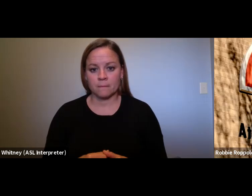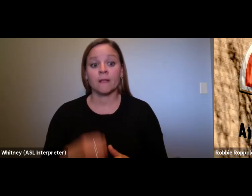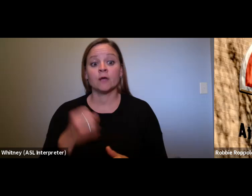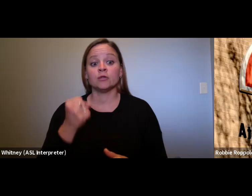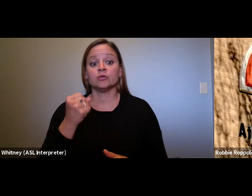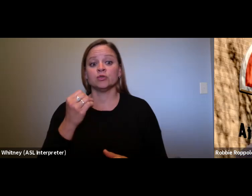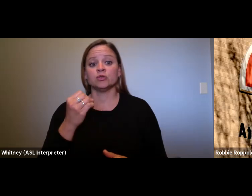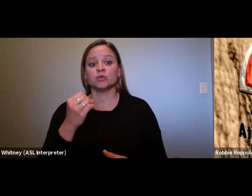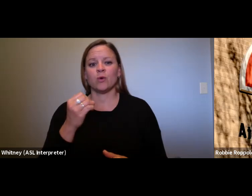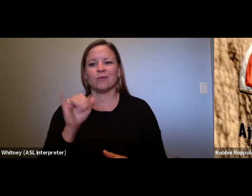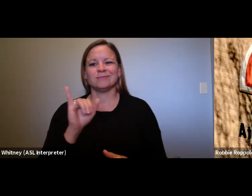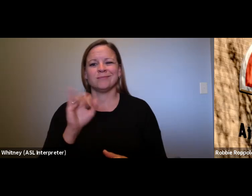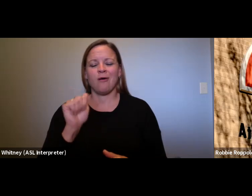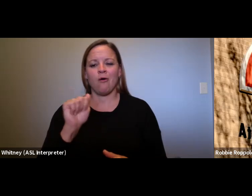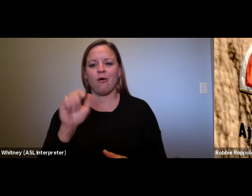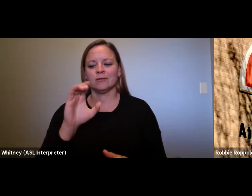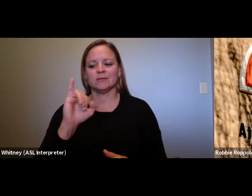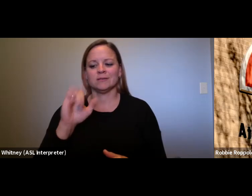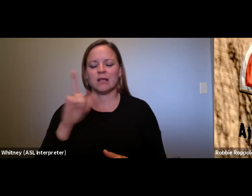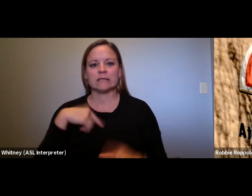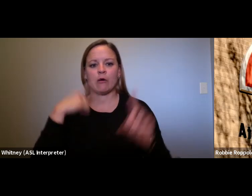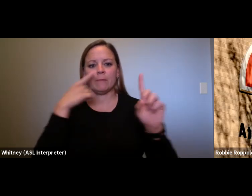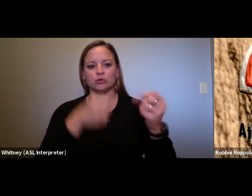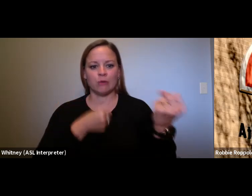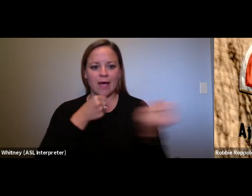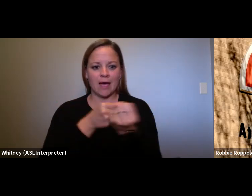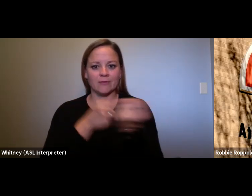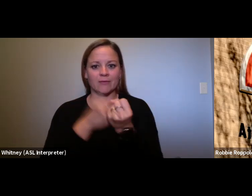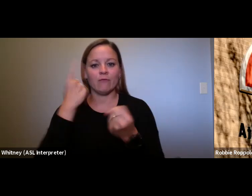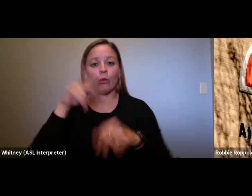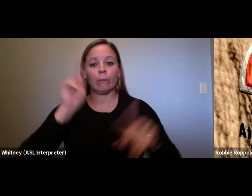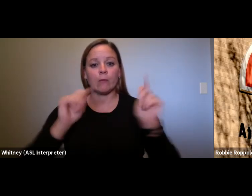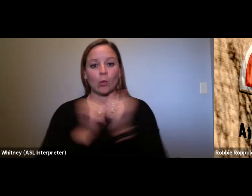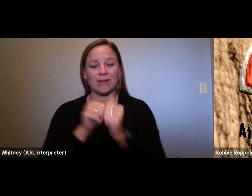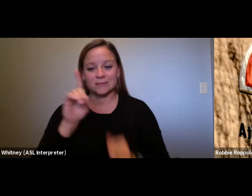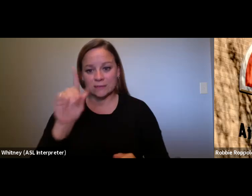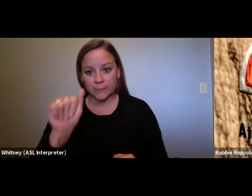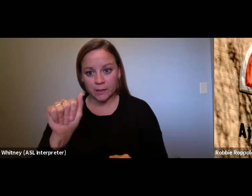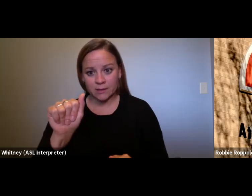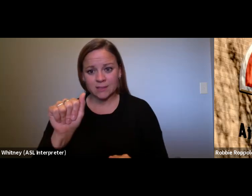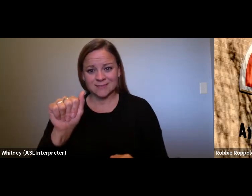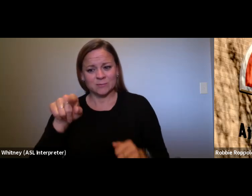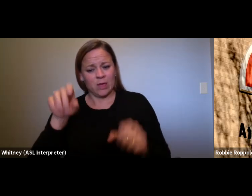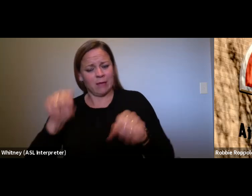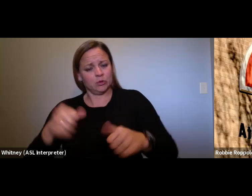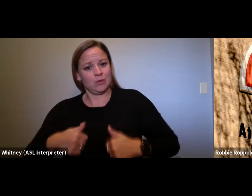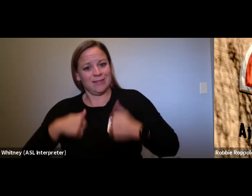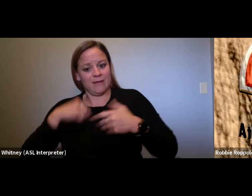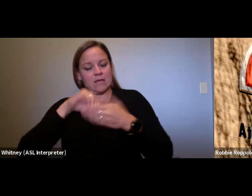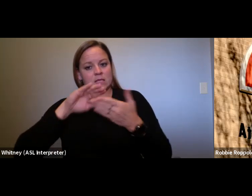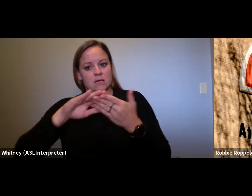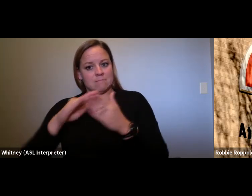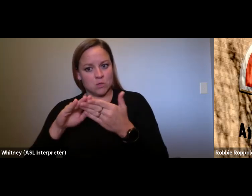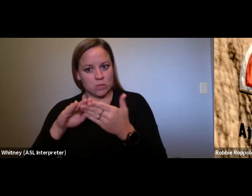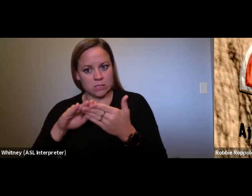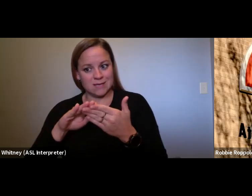So like all CILs, our mission is to advocate for people with disabilities to be able to live in the community setting